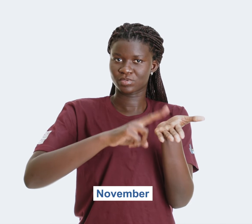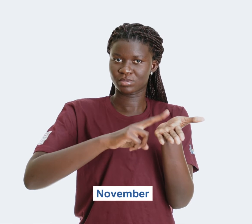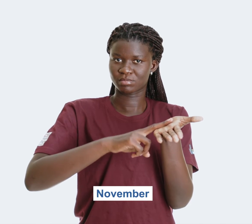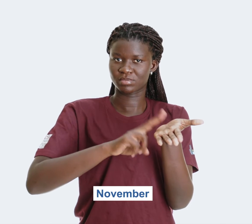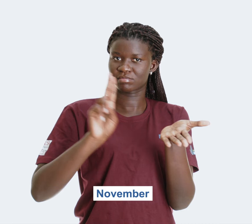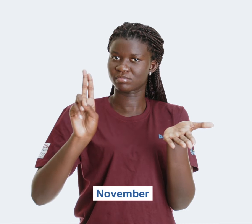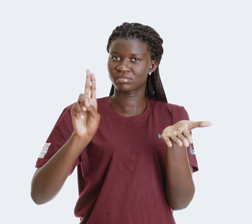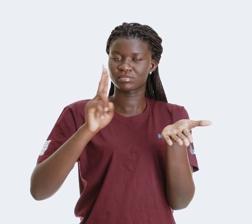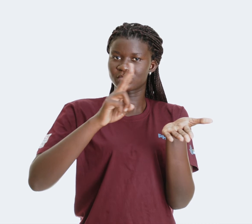November,